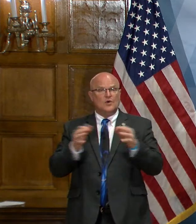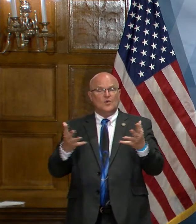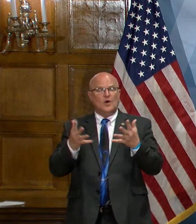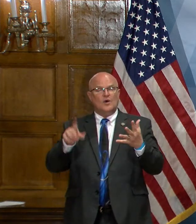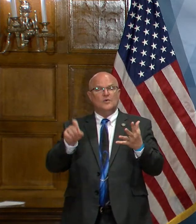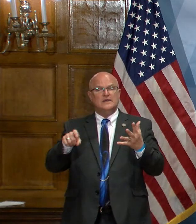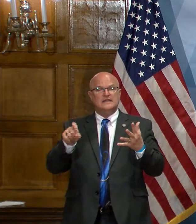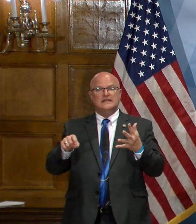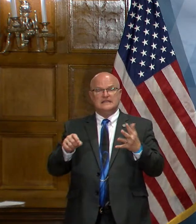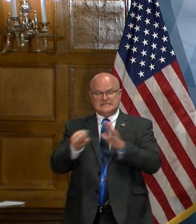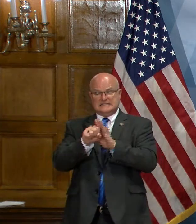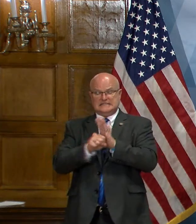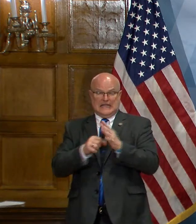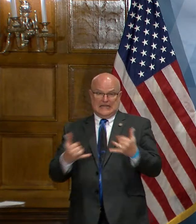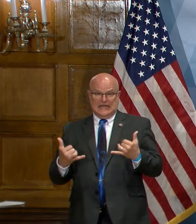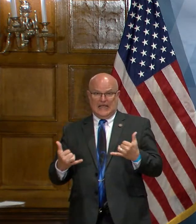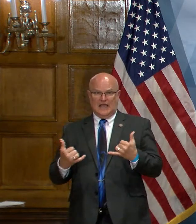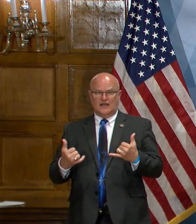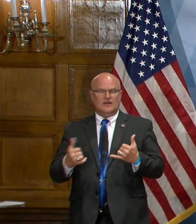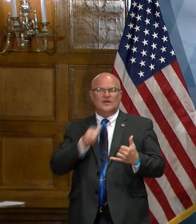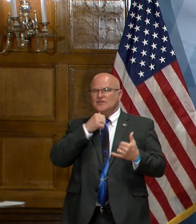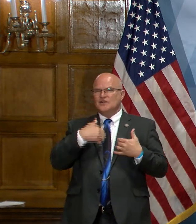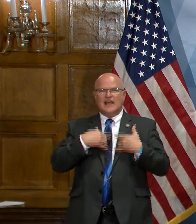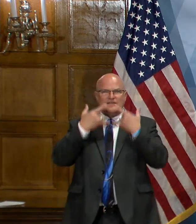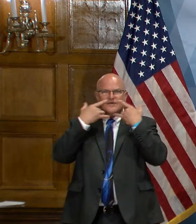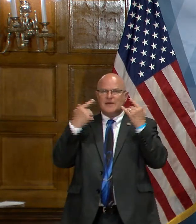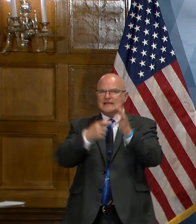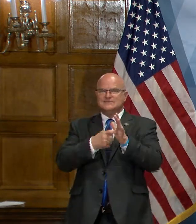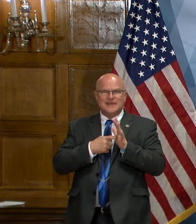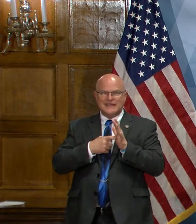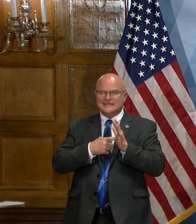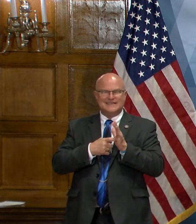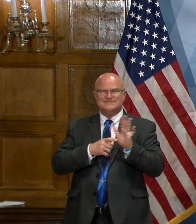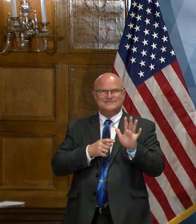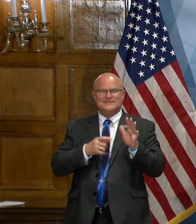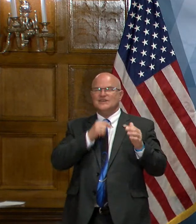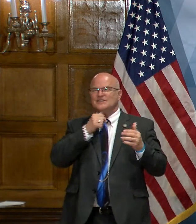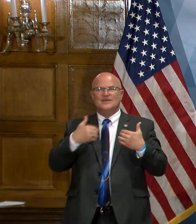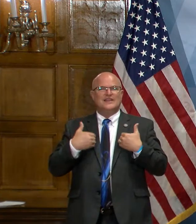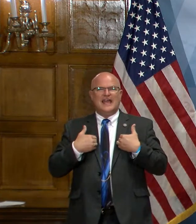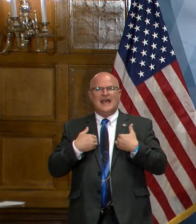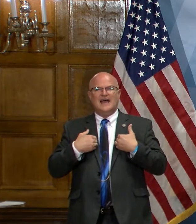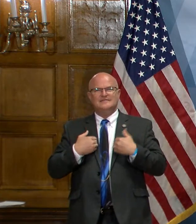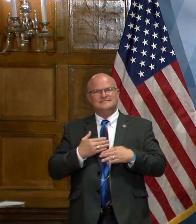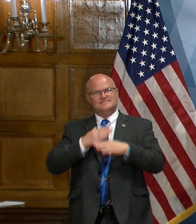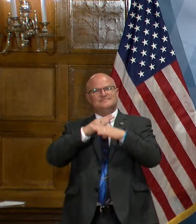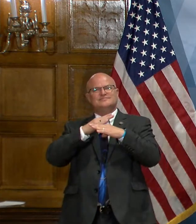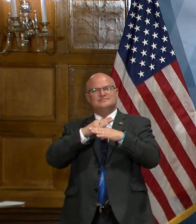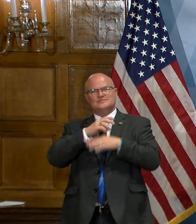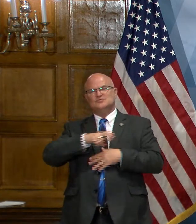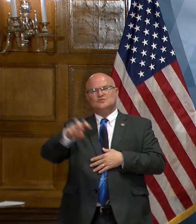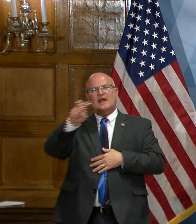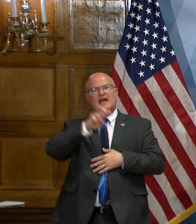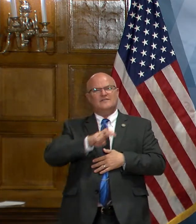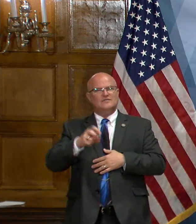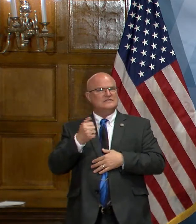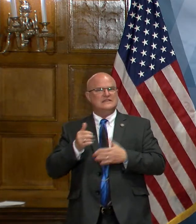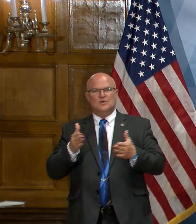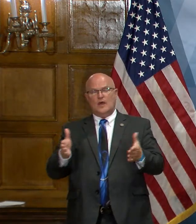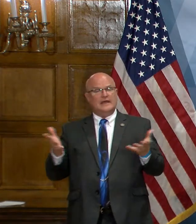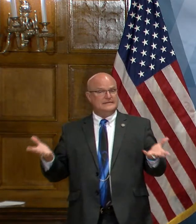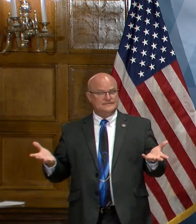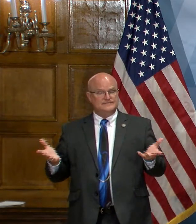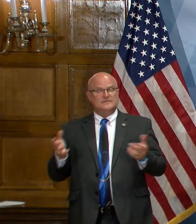we need as a state now, and we don't have a mask mandate. We don't have a restriction on travel in any